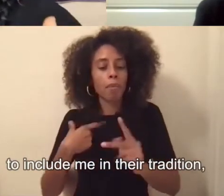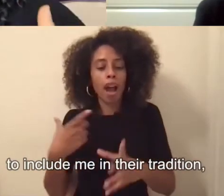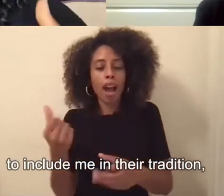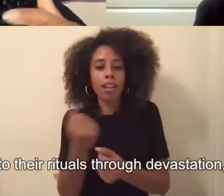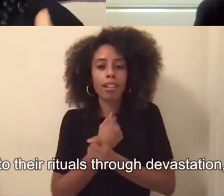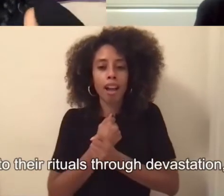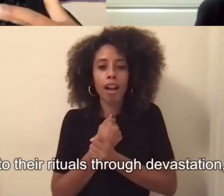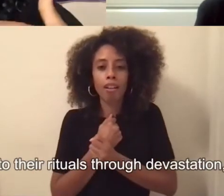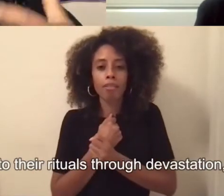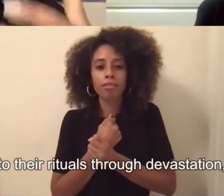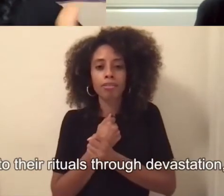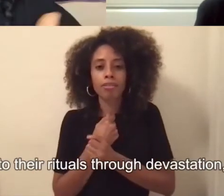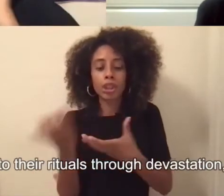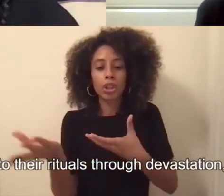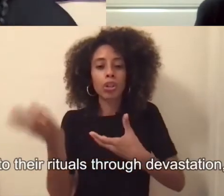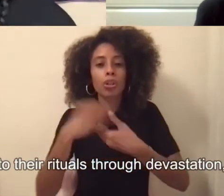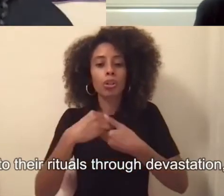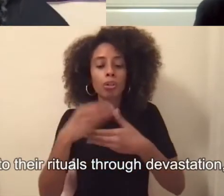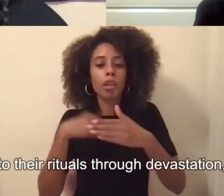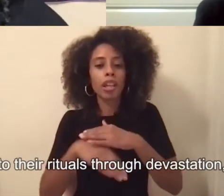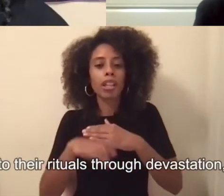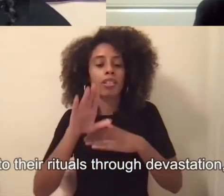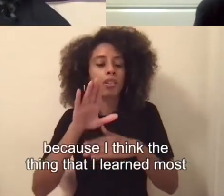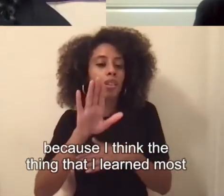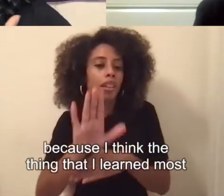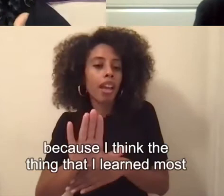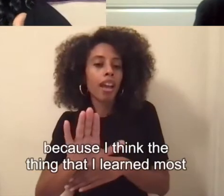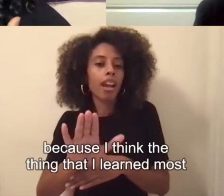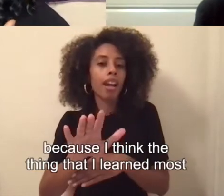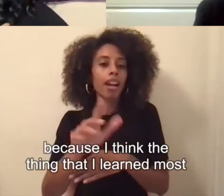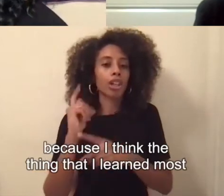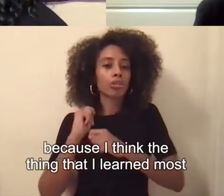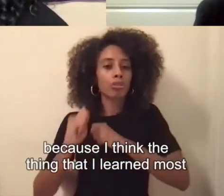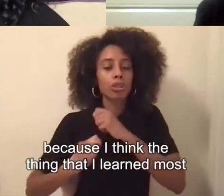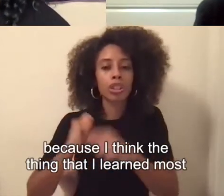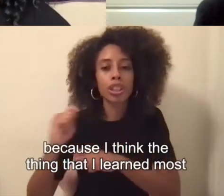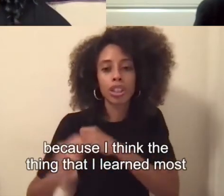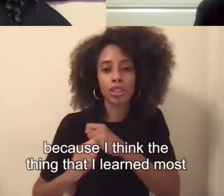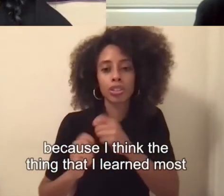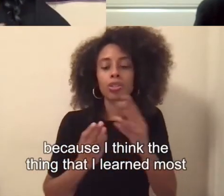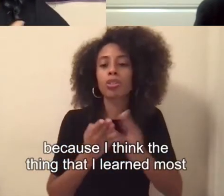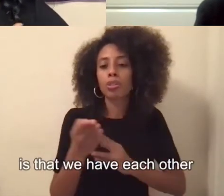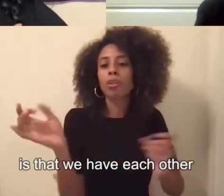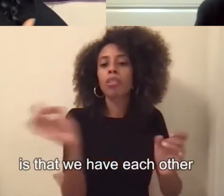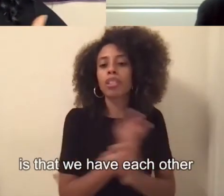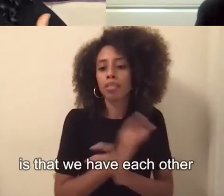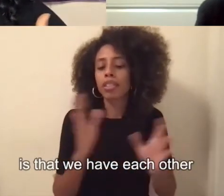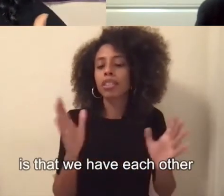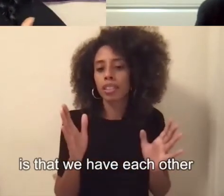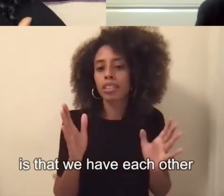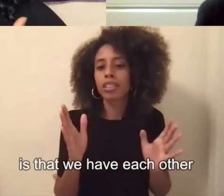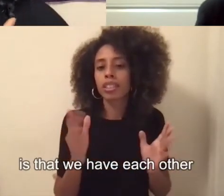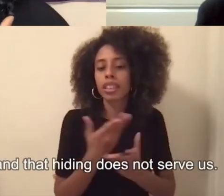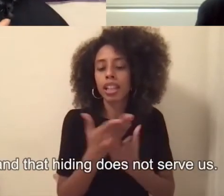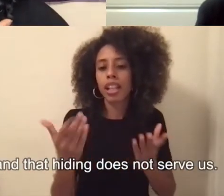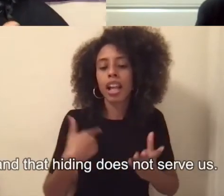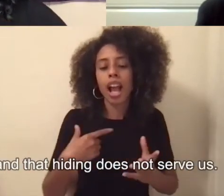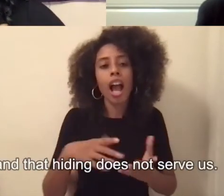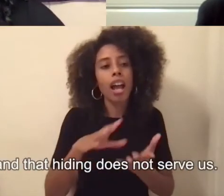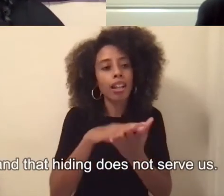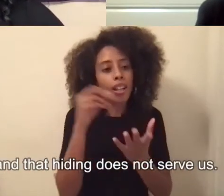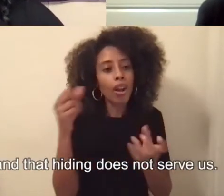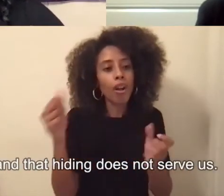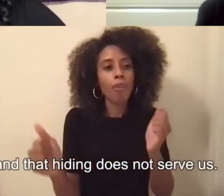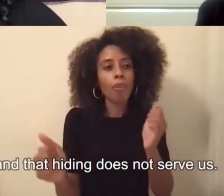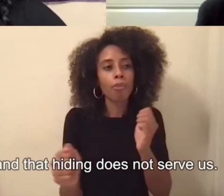tradition, into their rituals through devastation, because I think the thing that I learned most is that we have each other and that